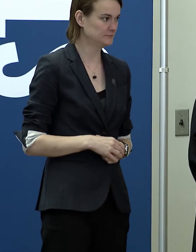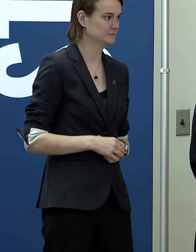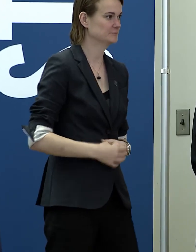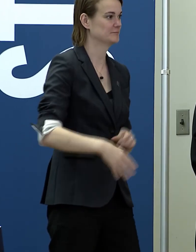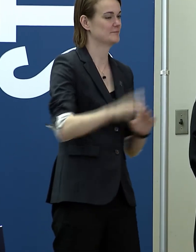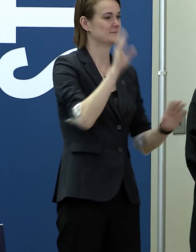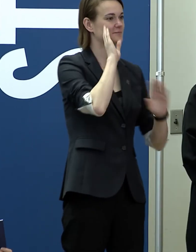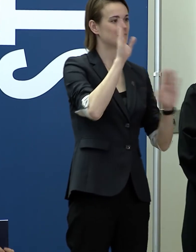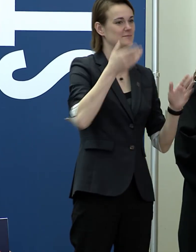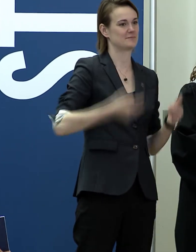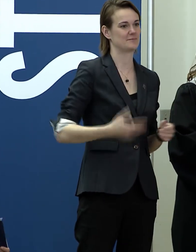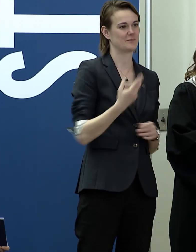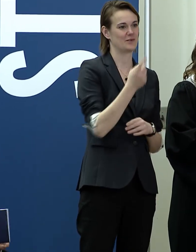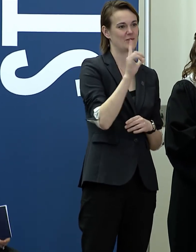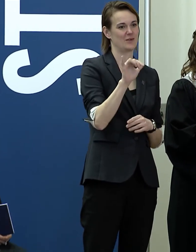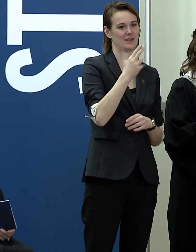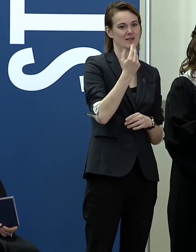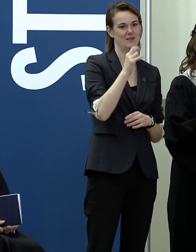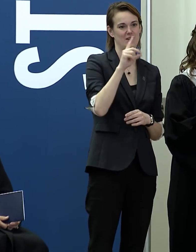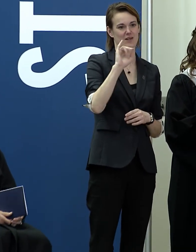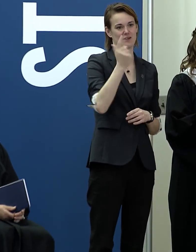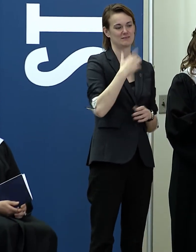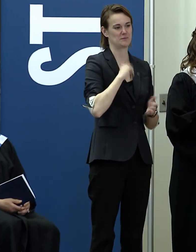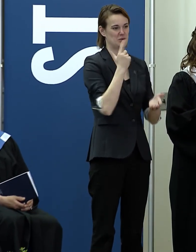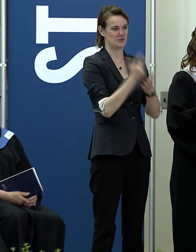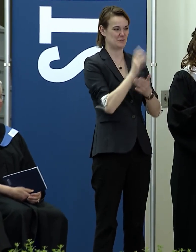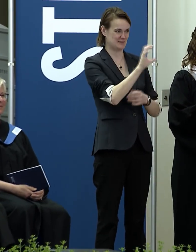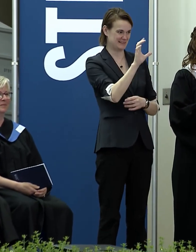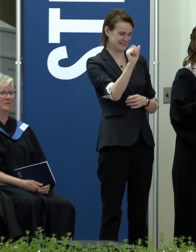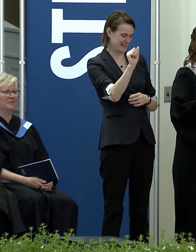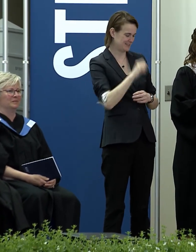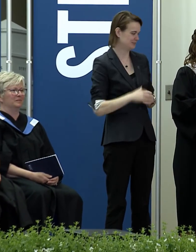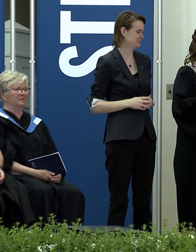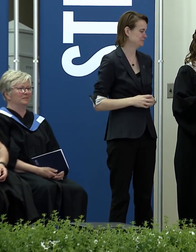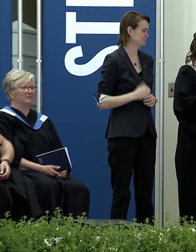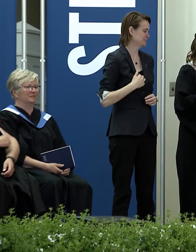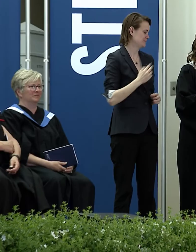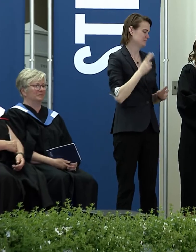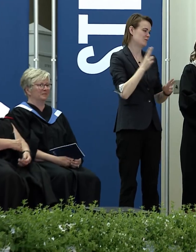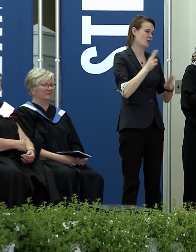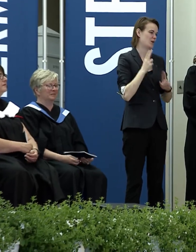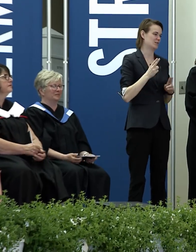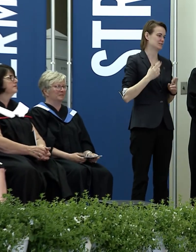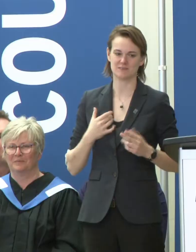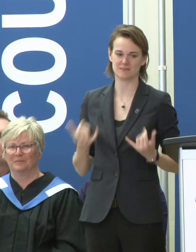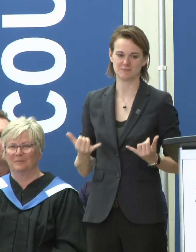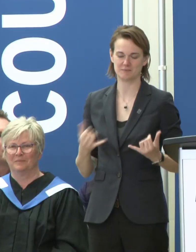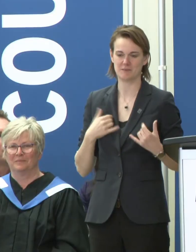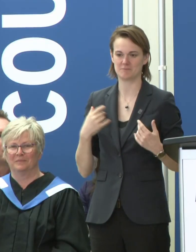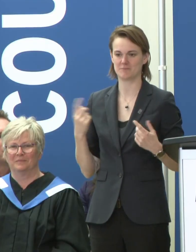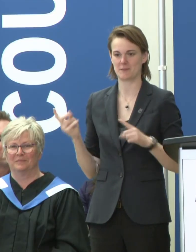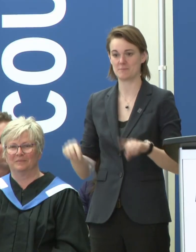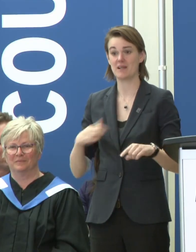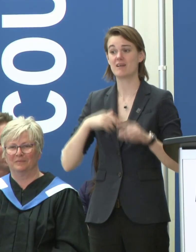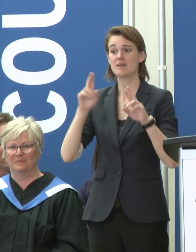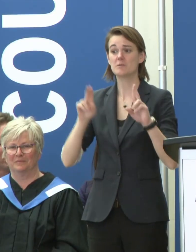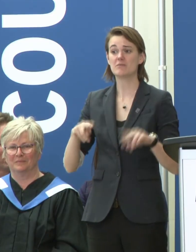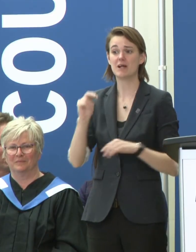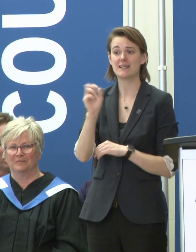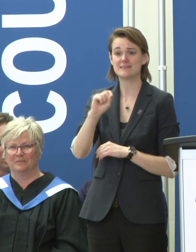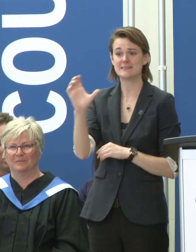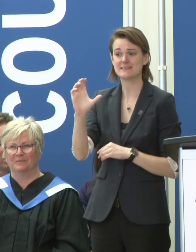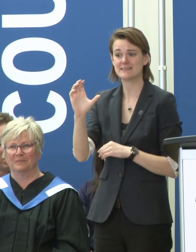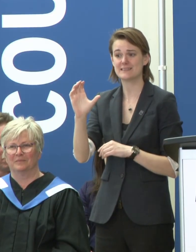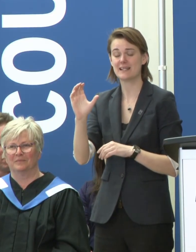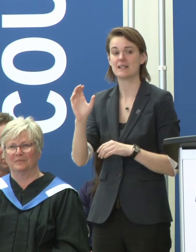Hello everyone, my name is Holly Harding. I'm graduating from the CCA course and I'm honored to be up here today. I applied to the NSCC